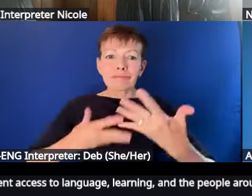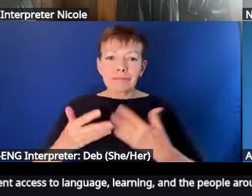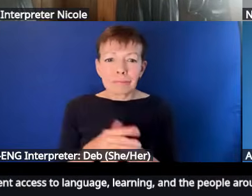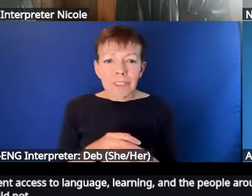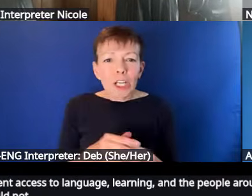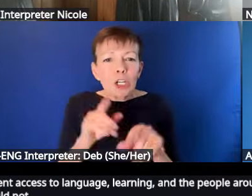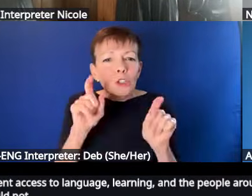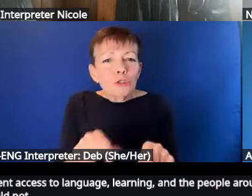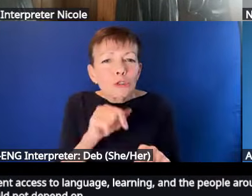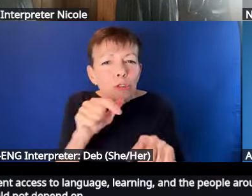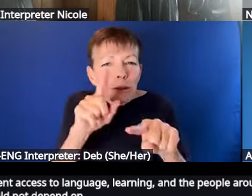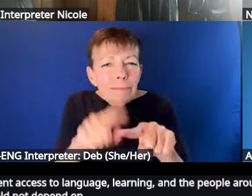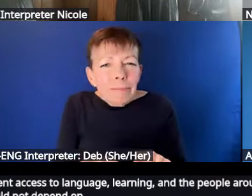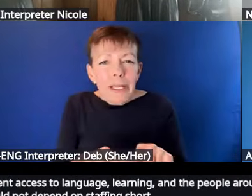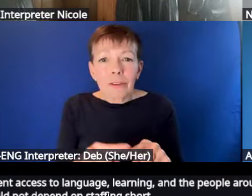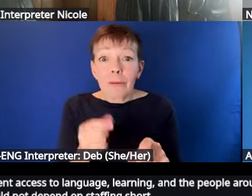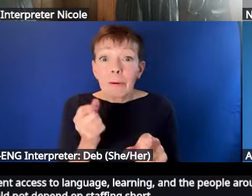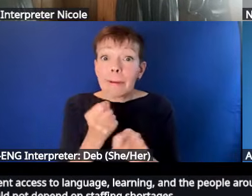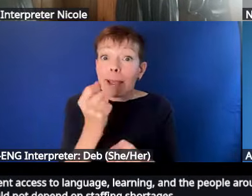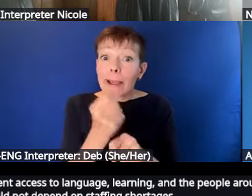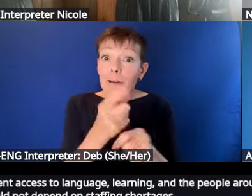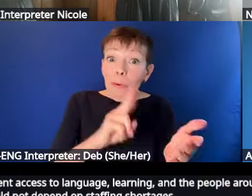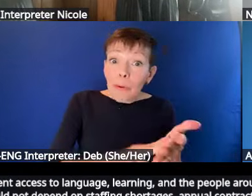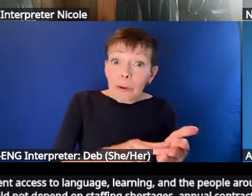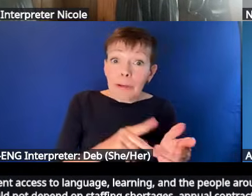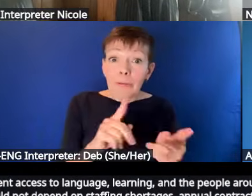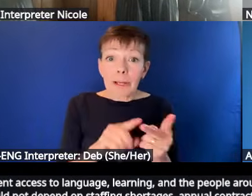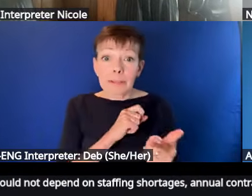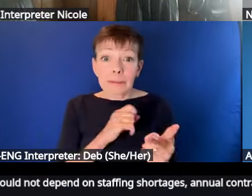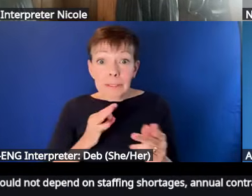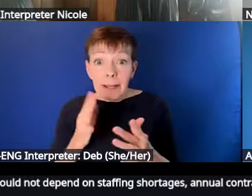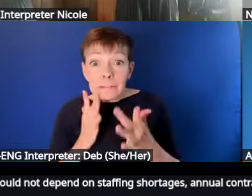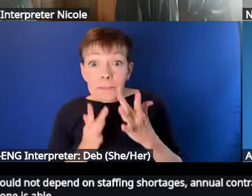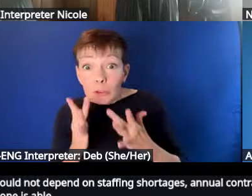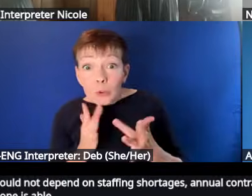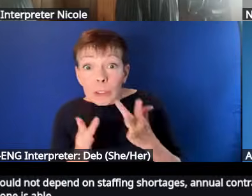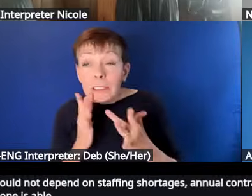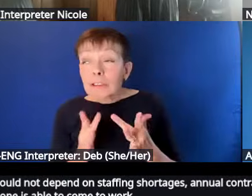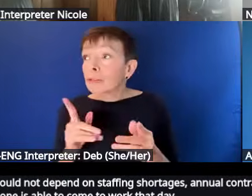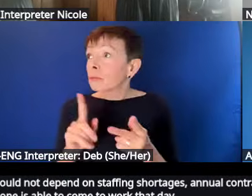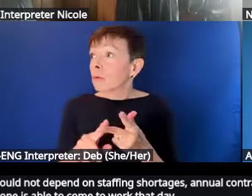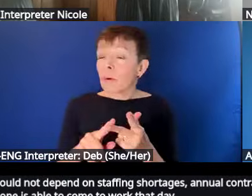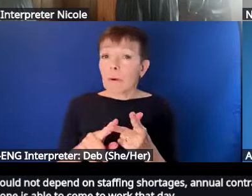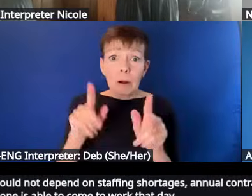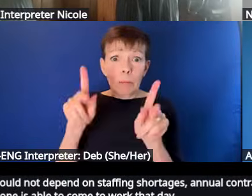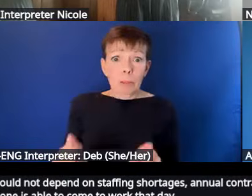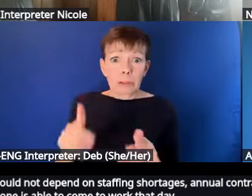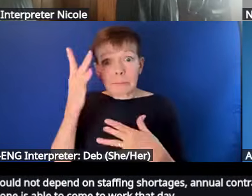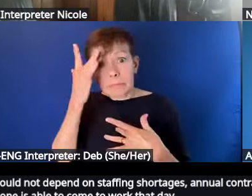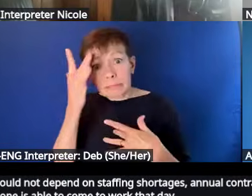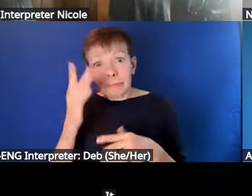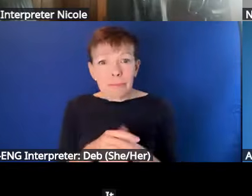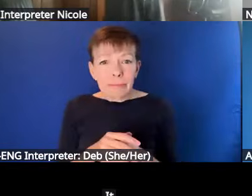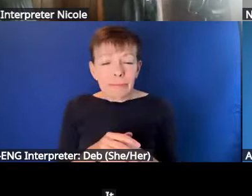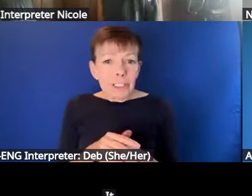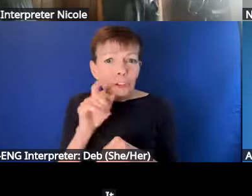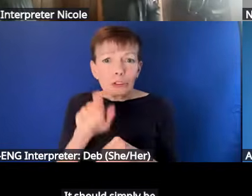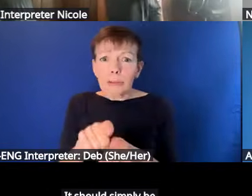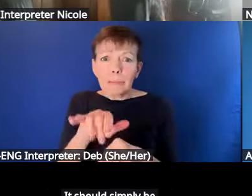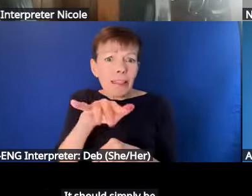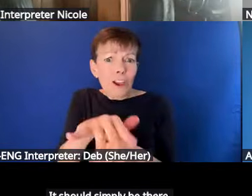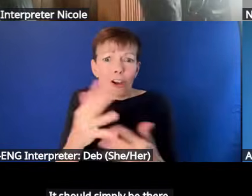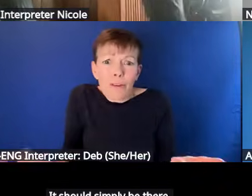on staffing shortages, annual contracts, or whether someone is able to come to work that day. It should simply be there. Thank